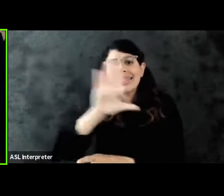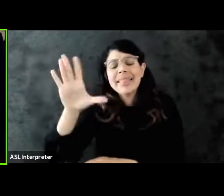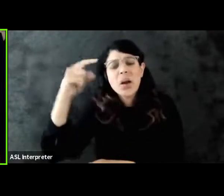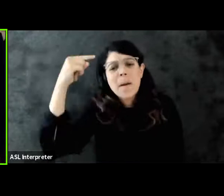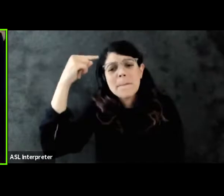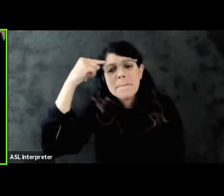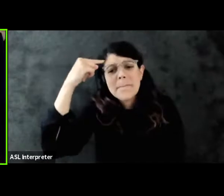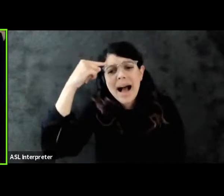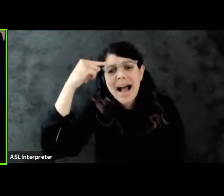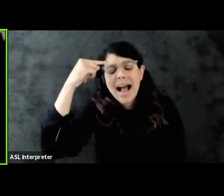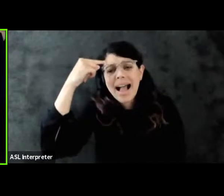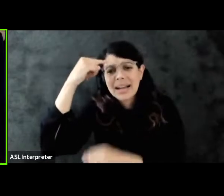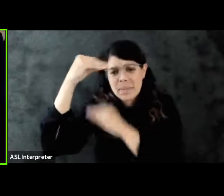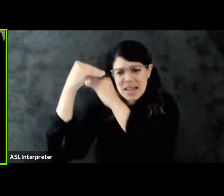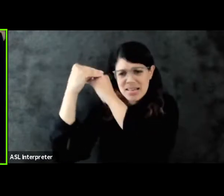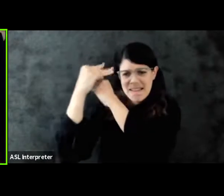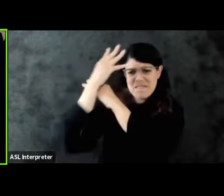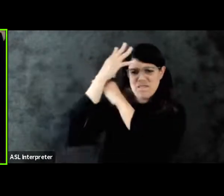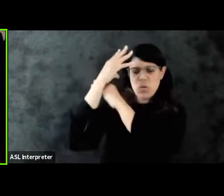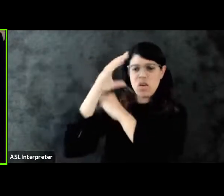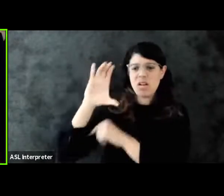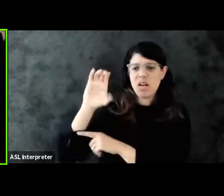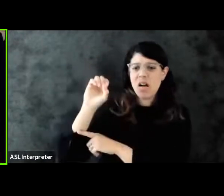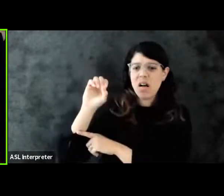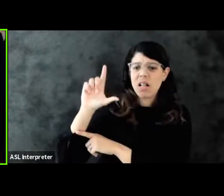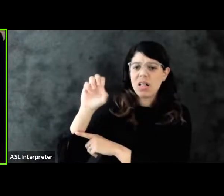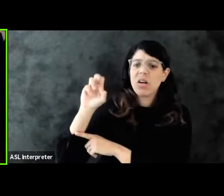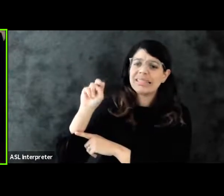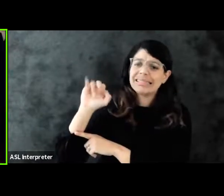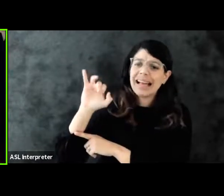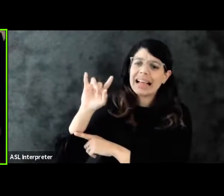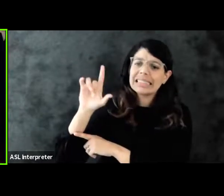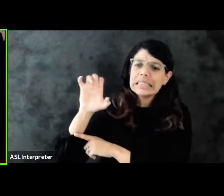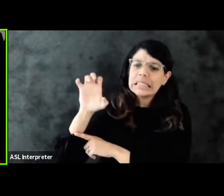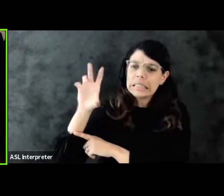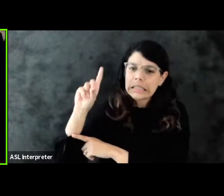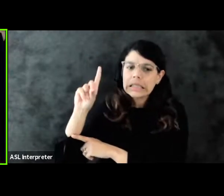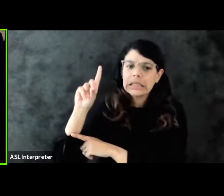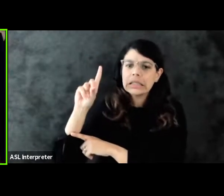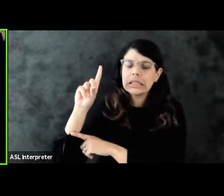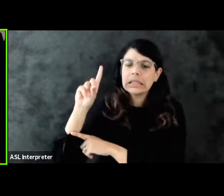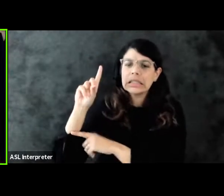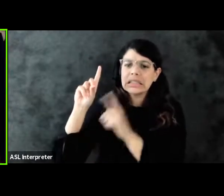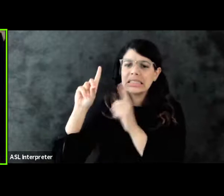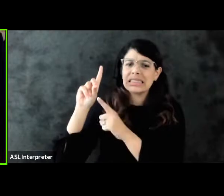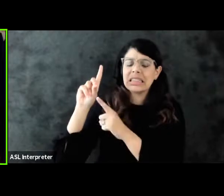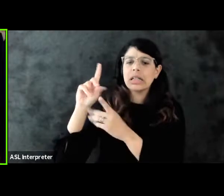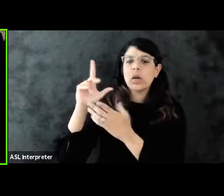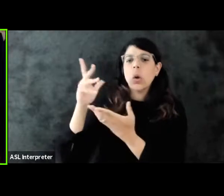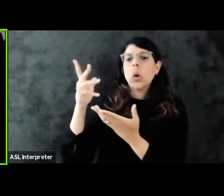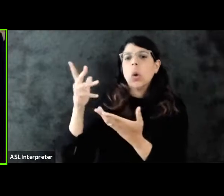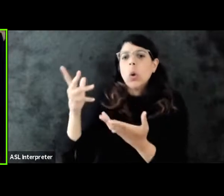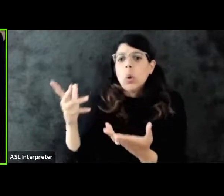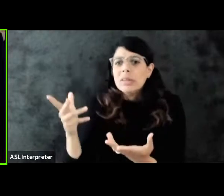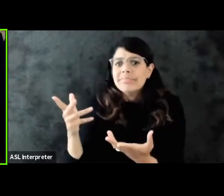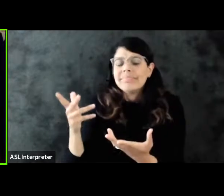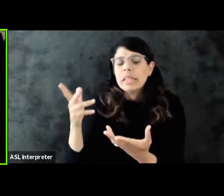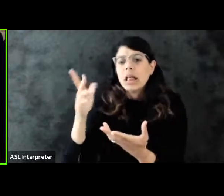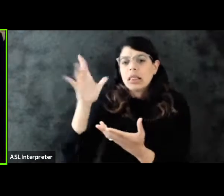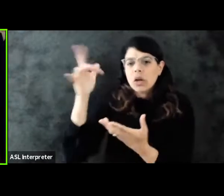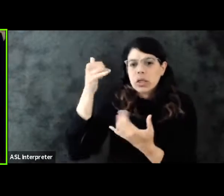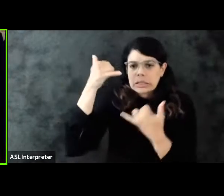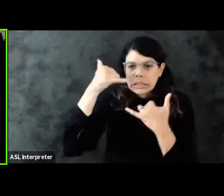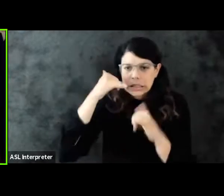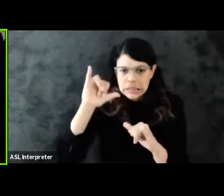though they're more vocal about things and all that, but they're still very much into the dominant ideology, dominant